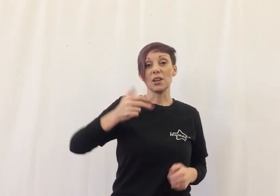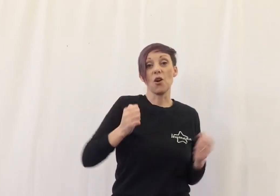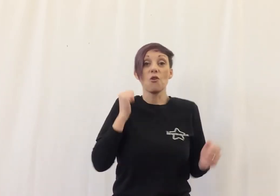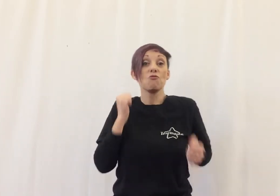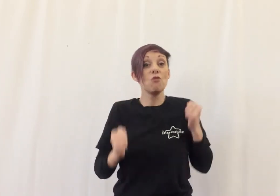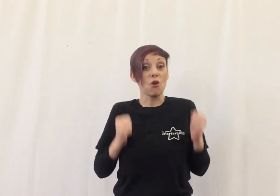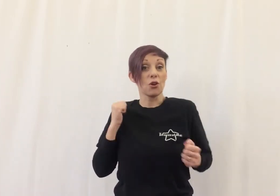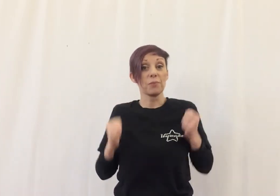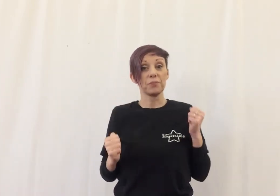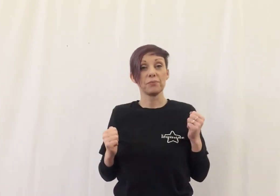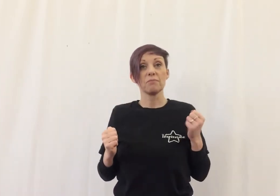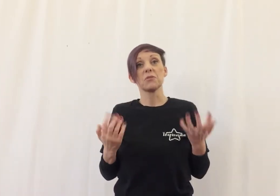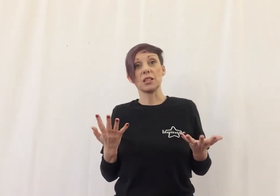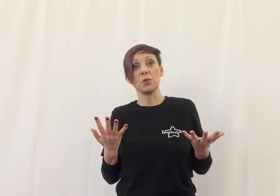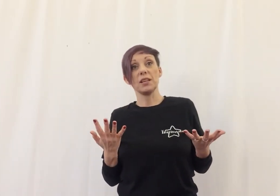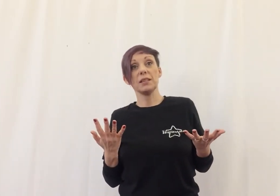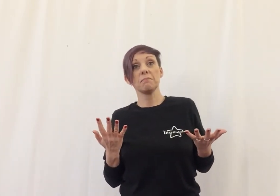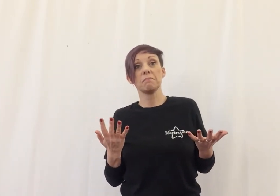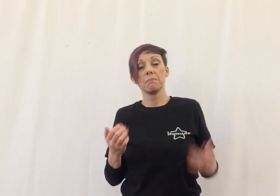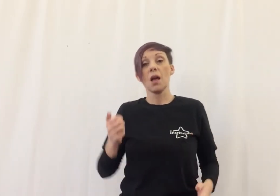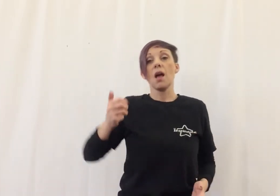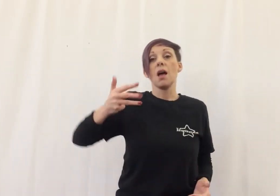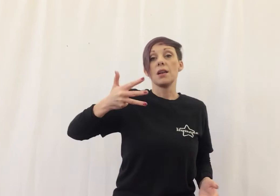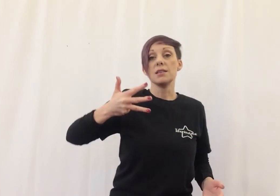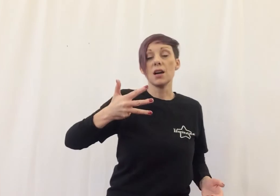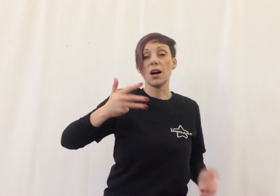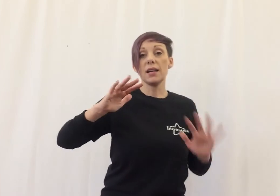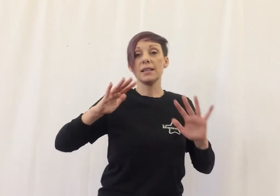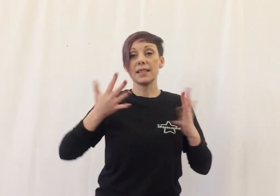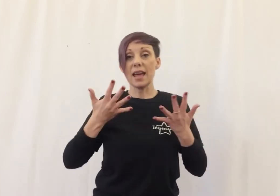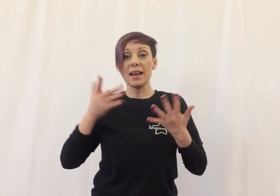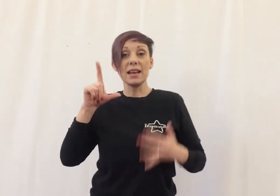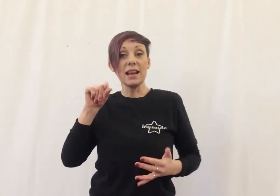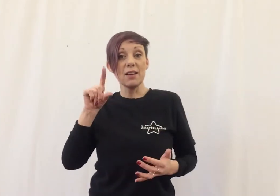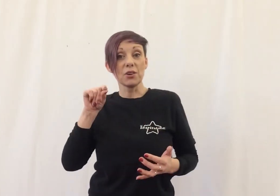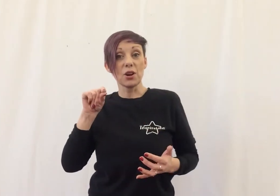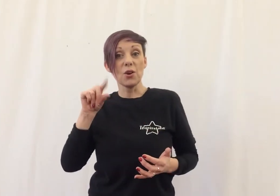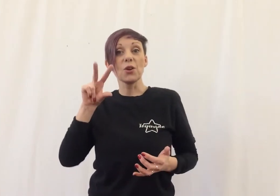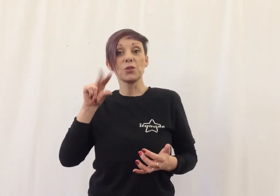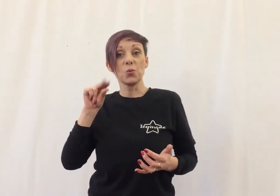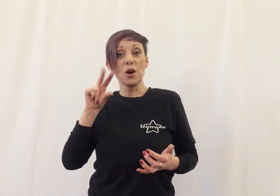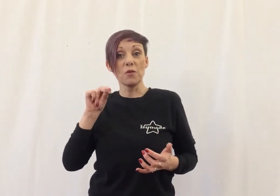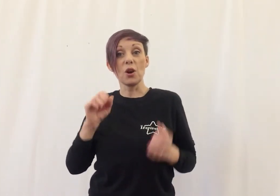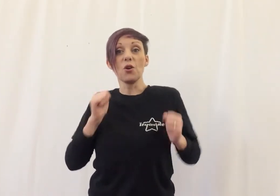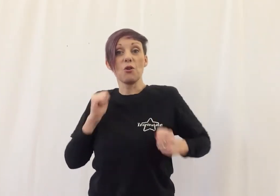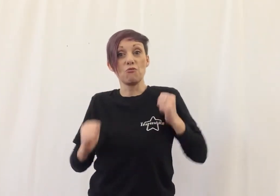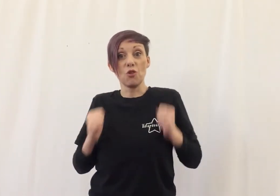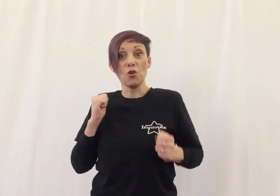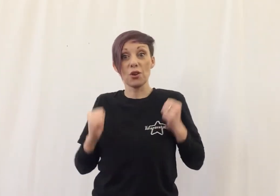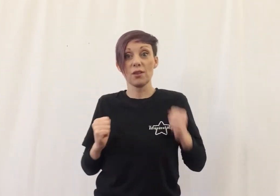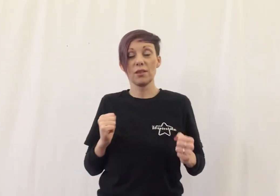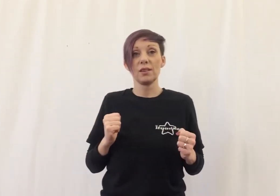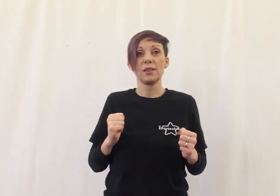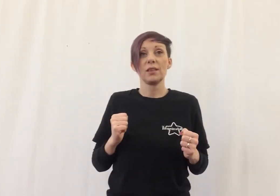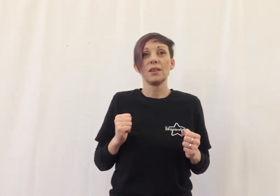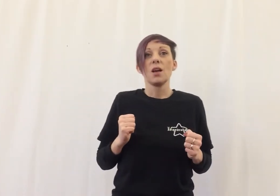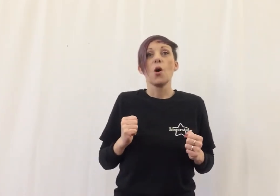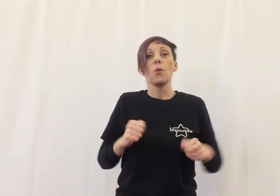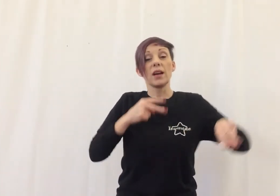o'clock, rock. That's quite easy. 9, 10, 11 o'clock, 12 o'clock, rock. We're going